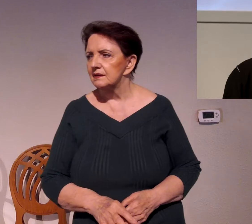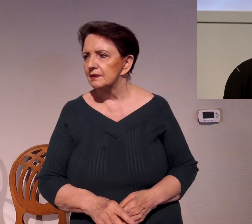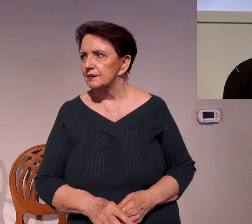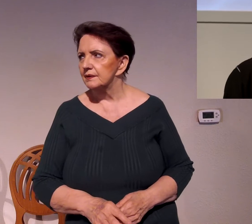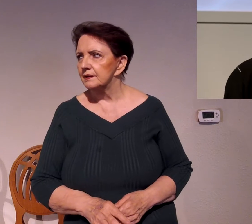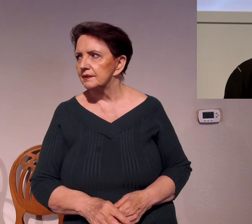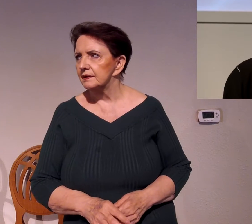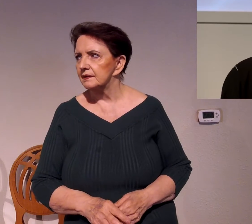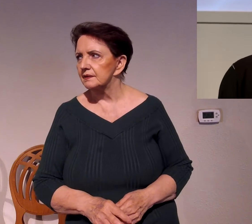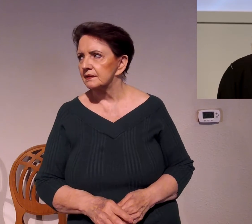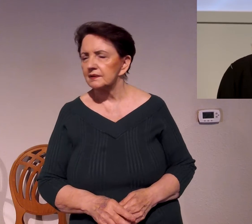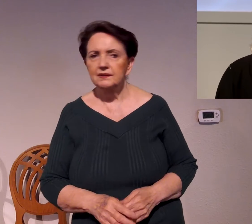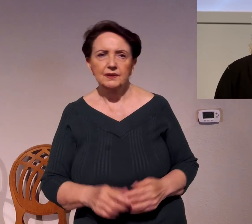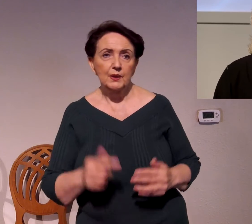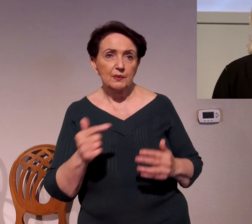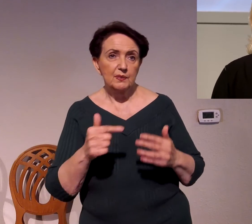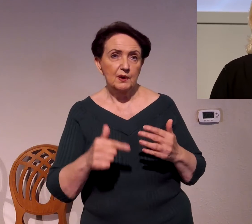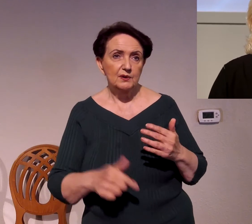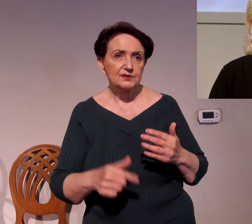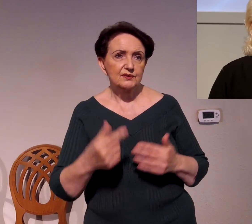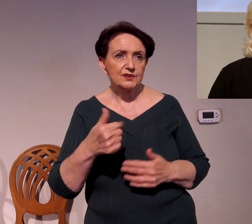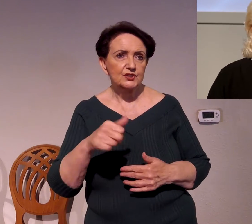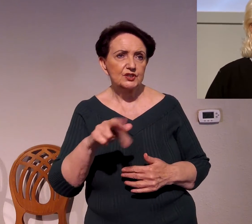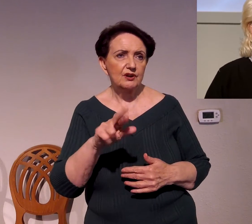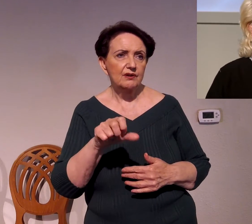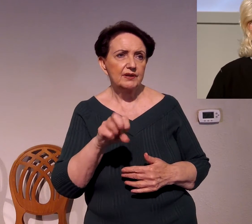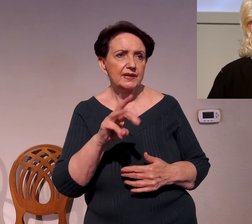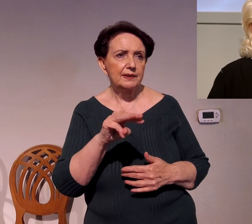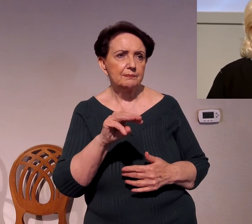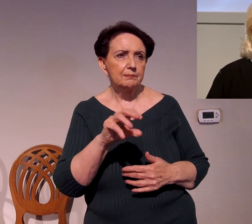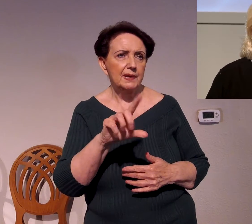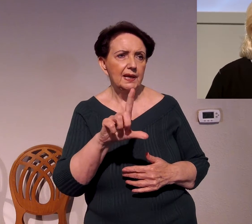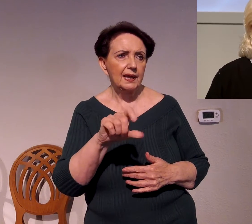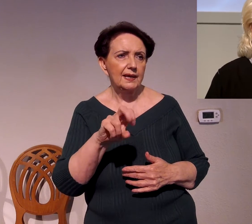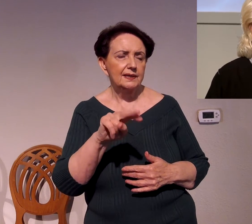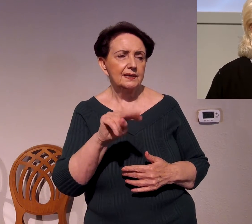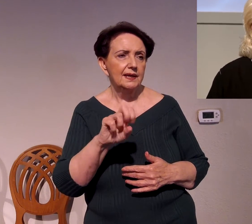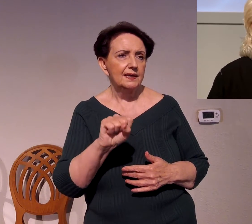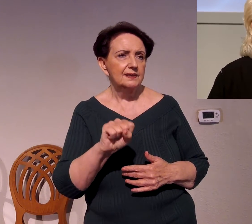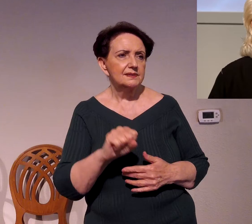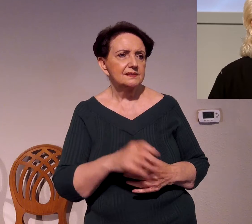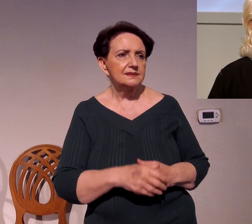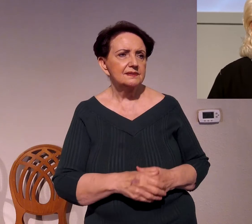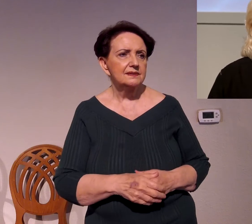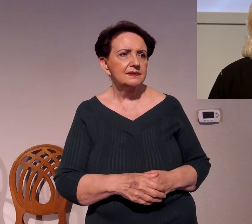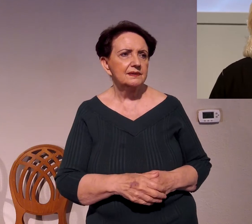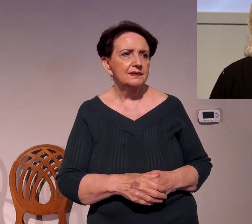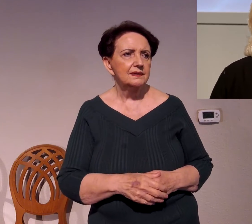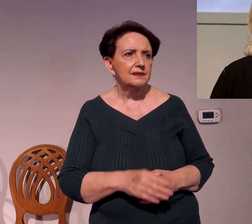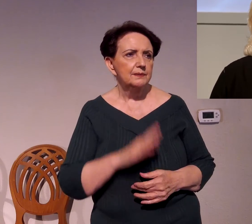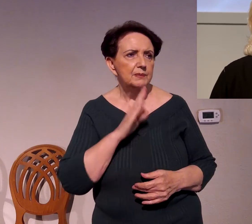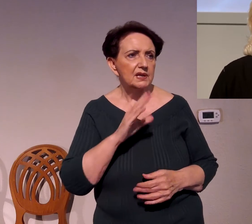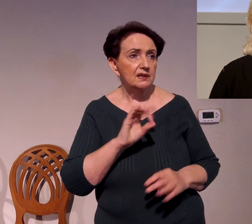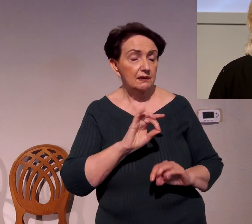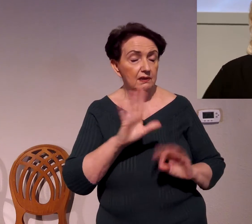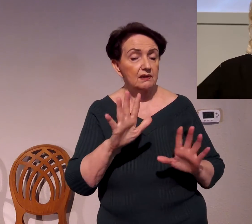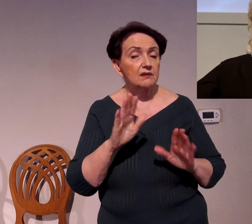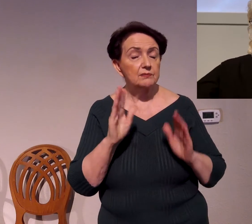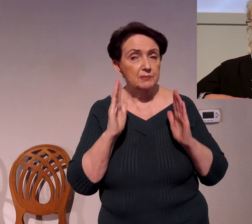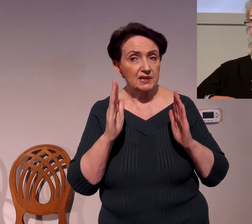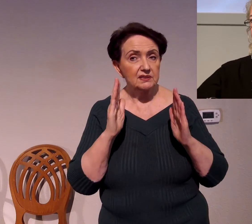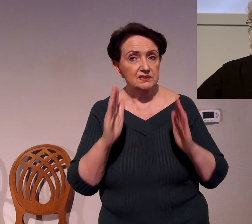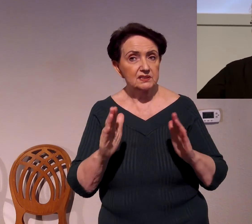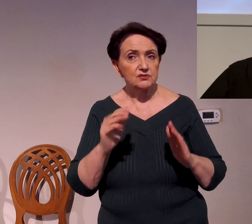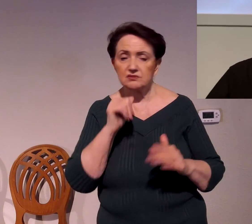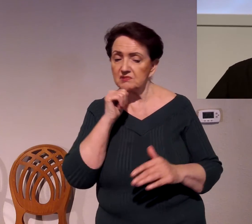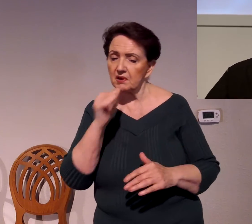These are our gremlins. And being clear about it and paying attention to it and not being afraid, this